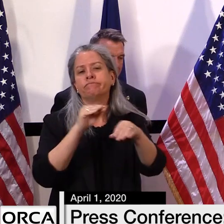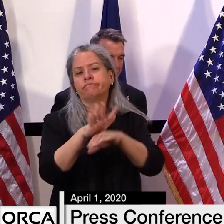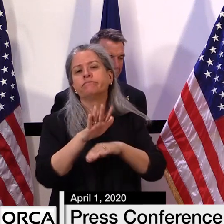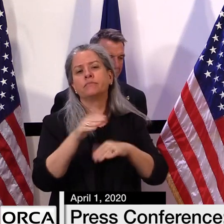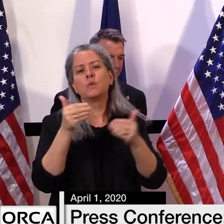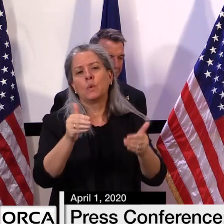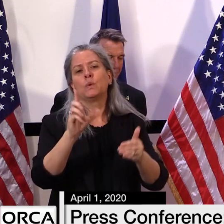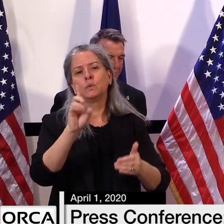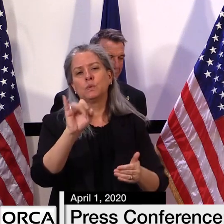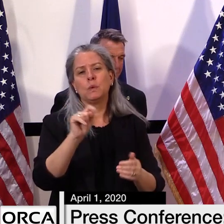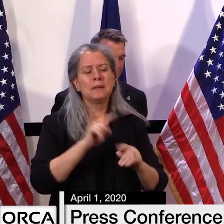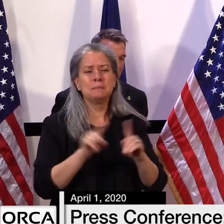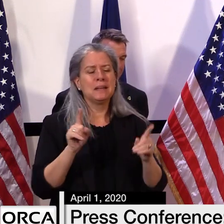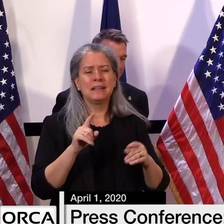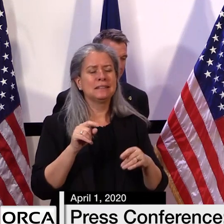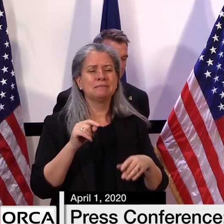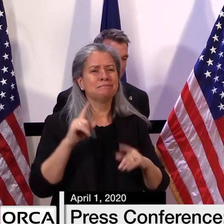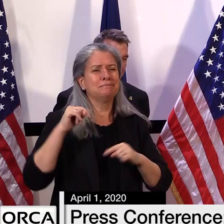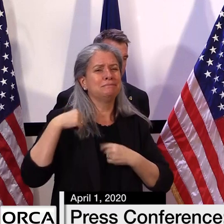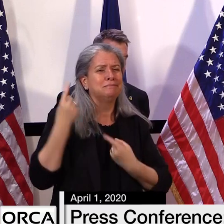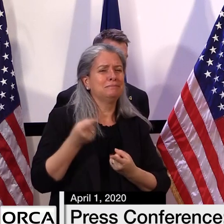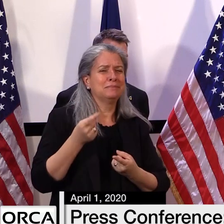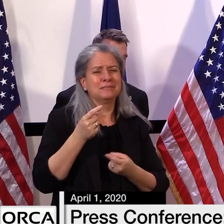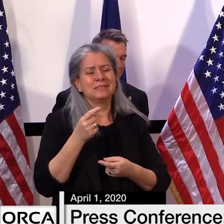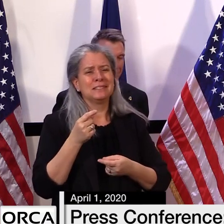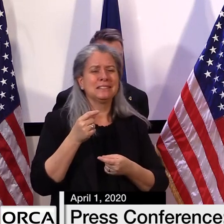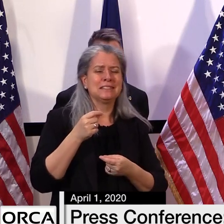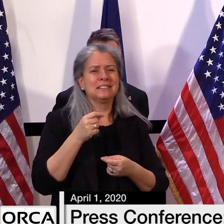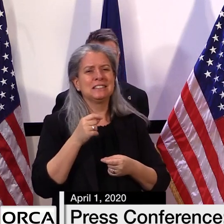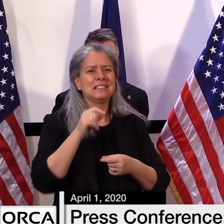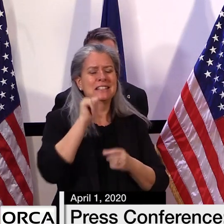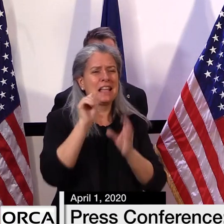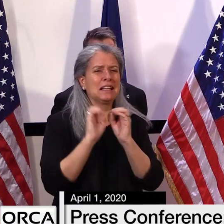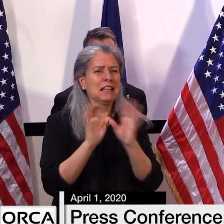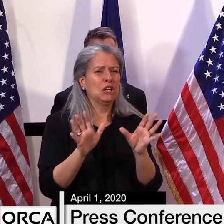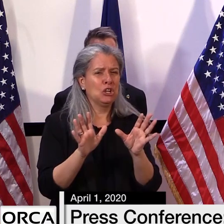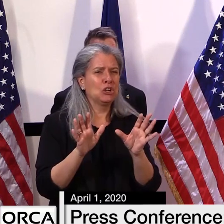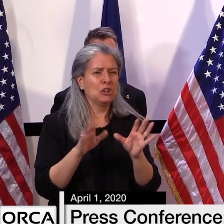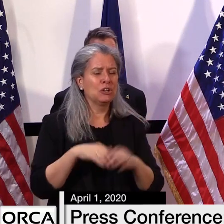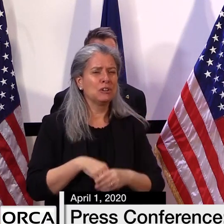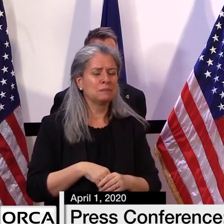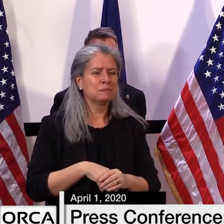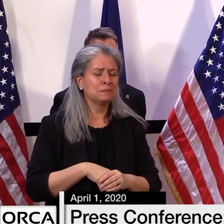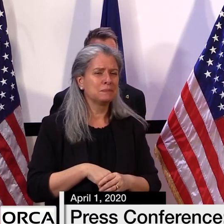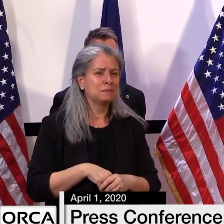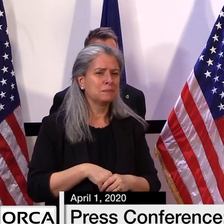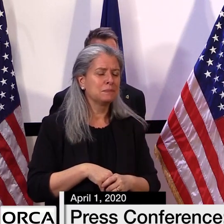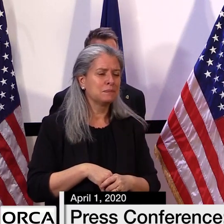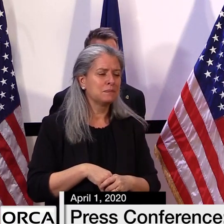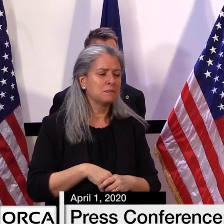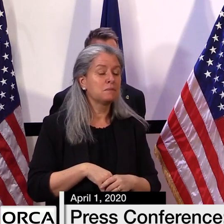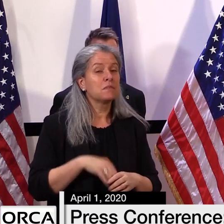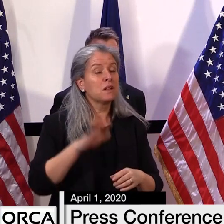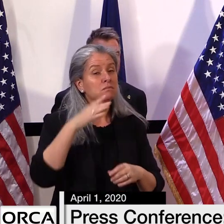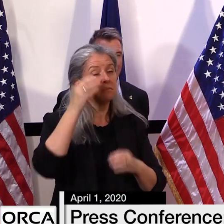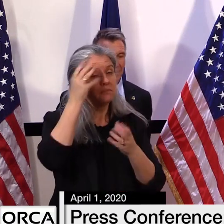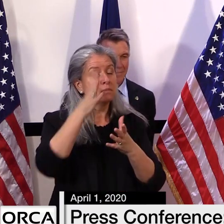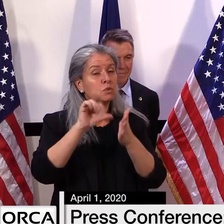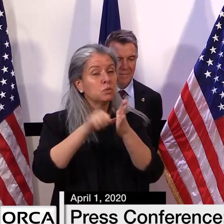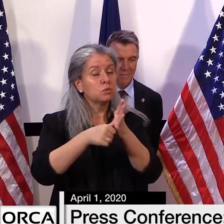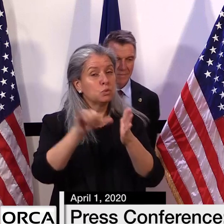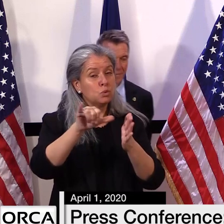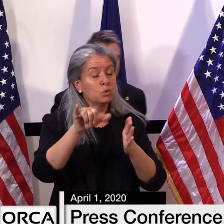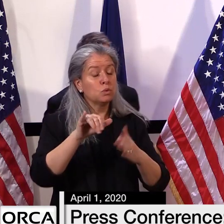efficacy, and it's been shown, even if it's in limited study and limited situations, to help. But I will also reiterate